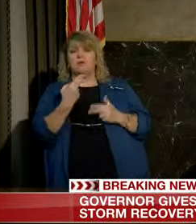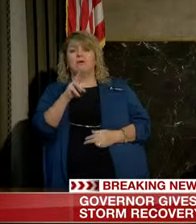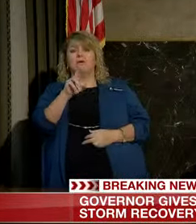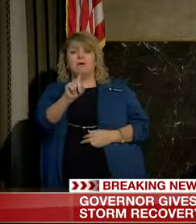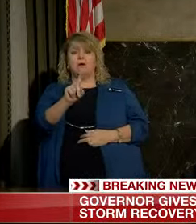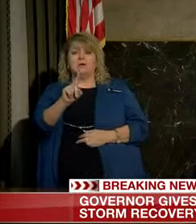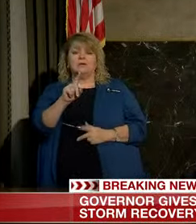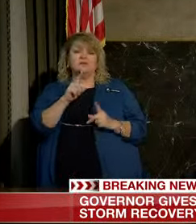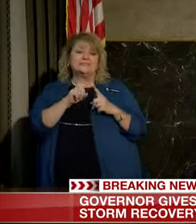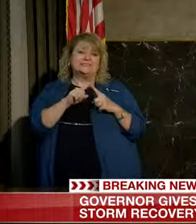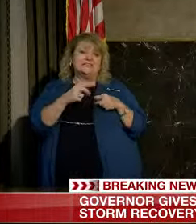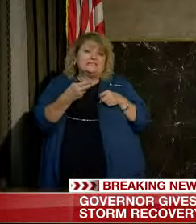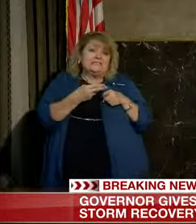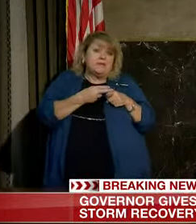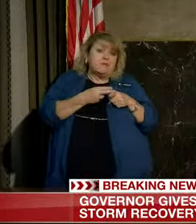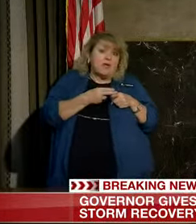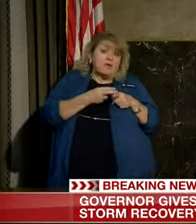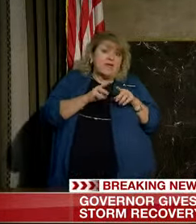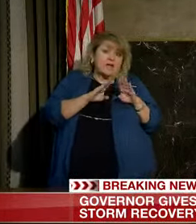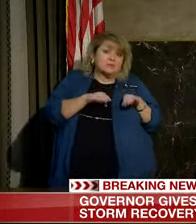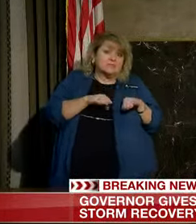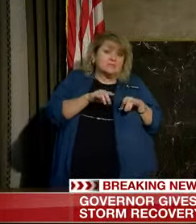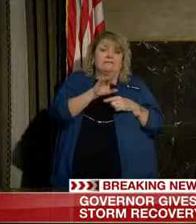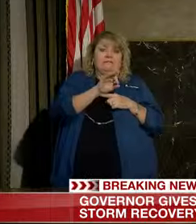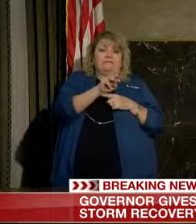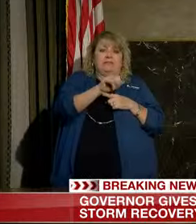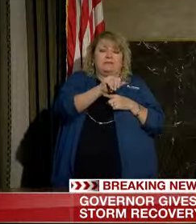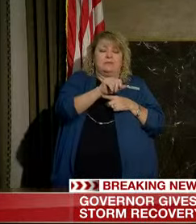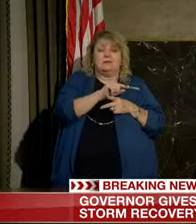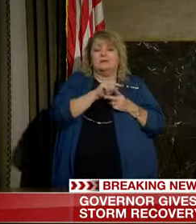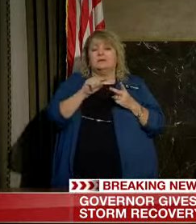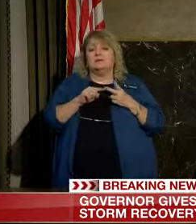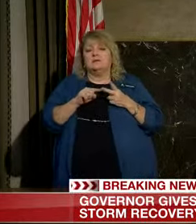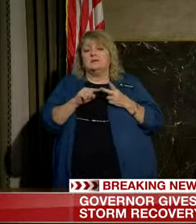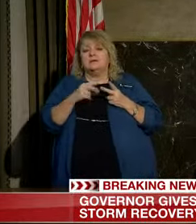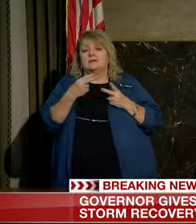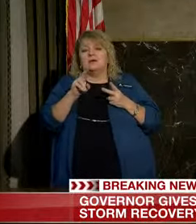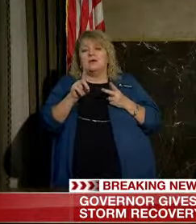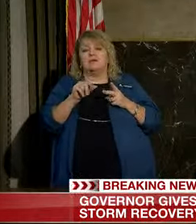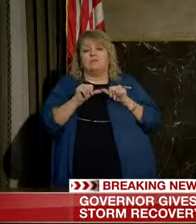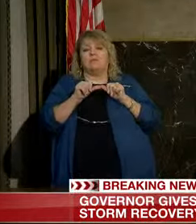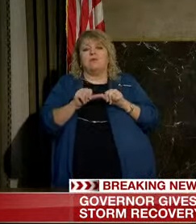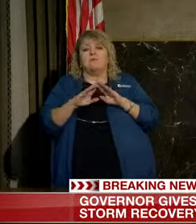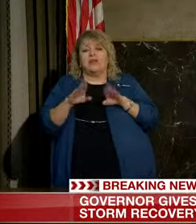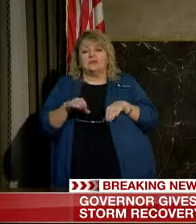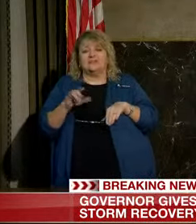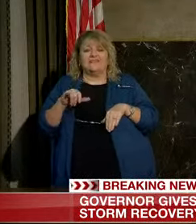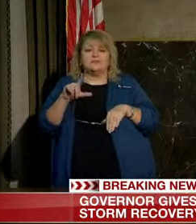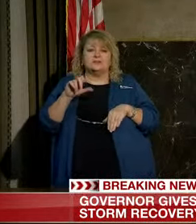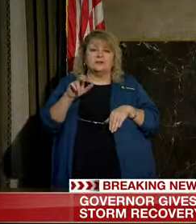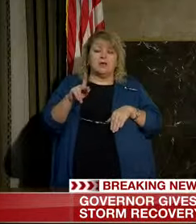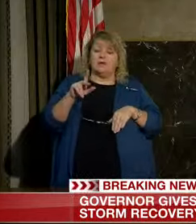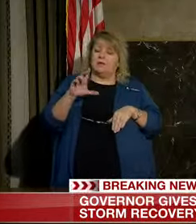HUD, primarily through Community Development Block Grant Disaster Recovery funds. And